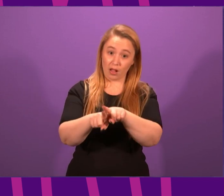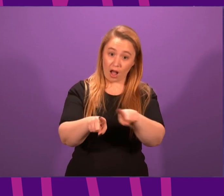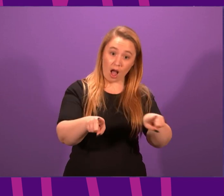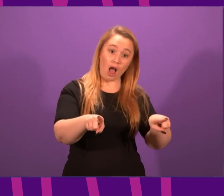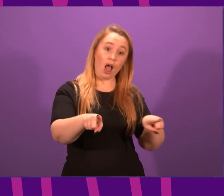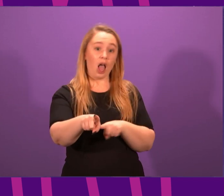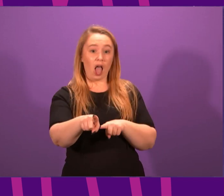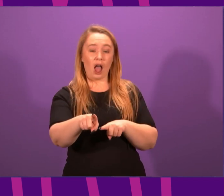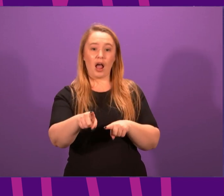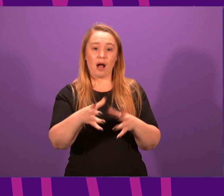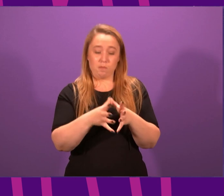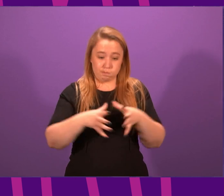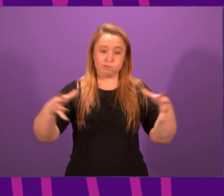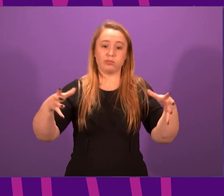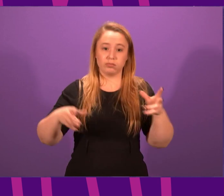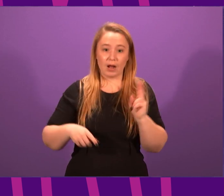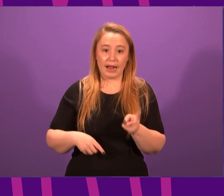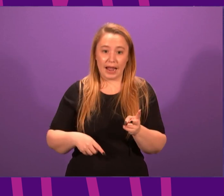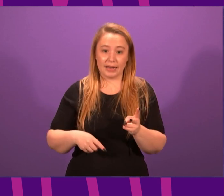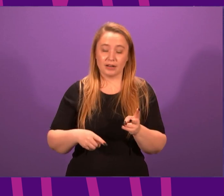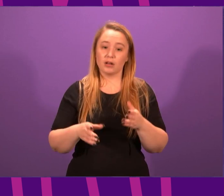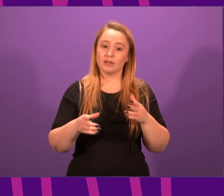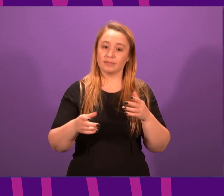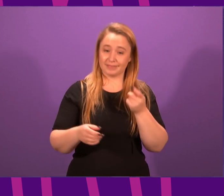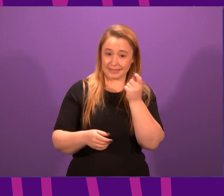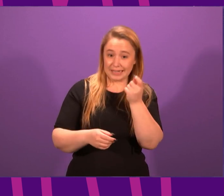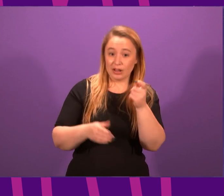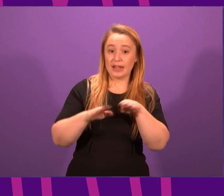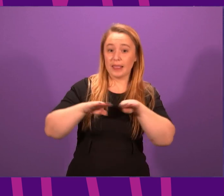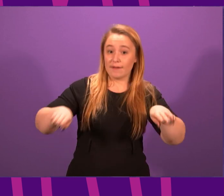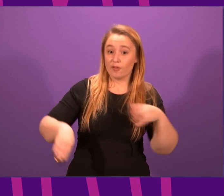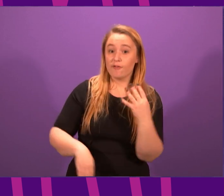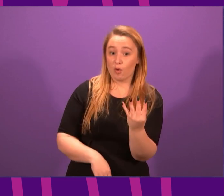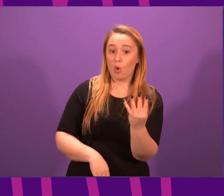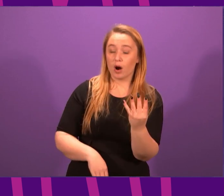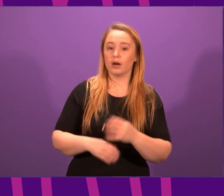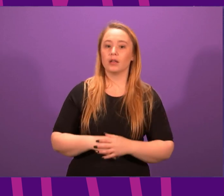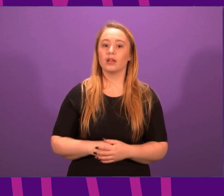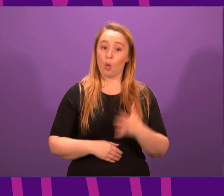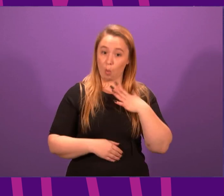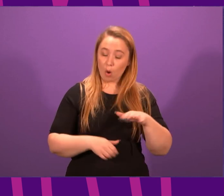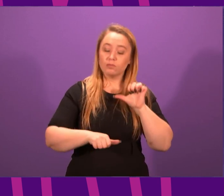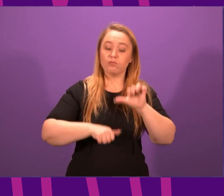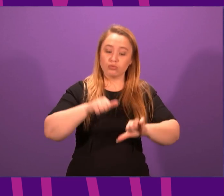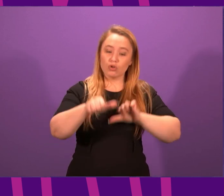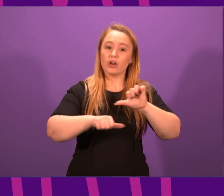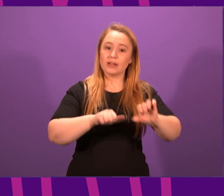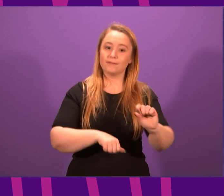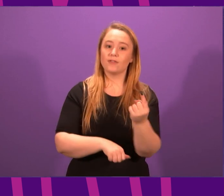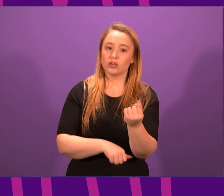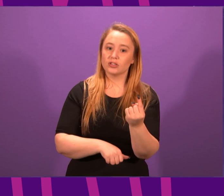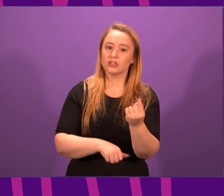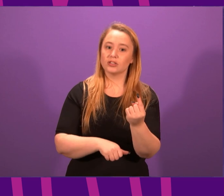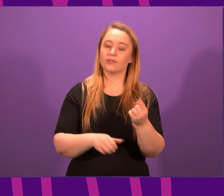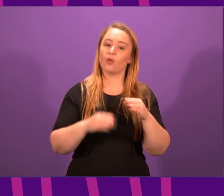tipping these levels closer to level four, rather than have them make the progress we want to see towards level